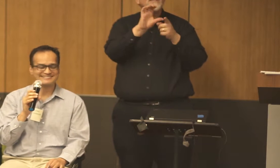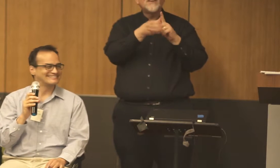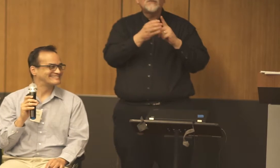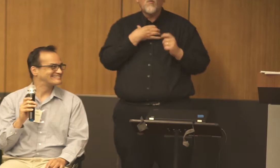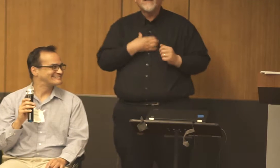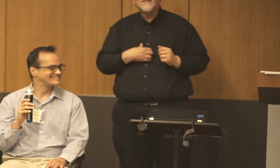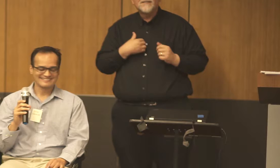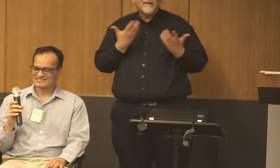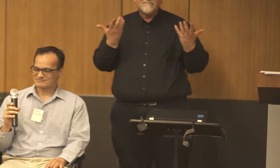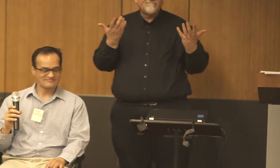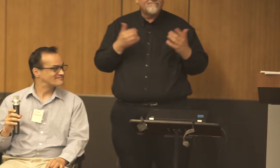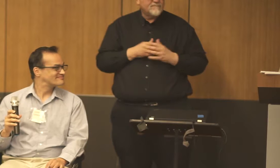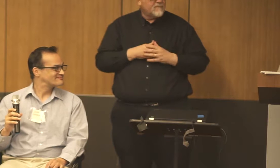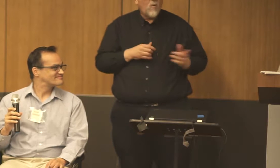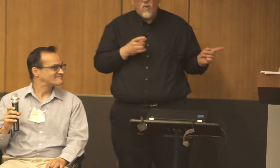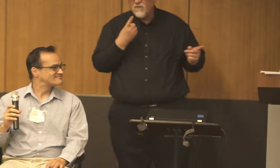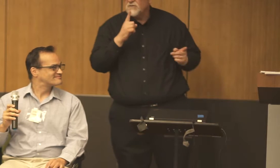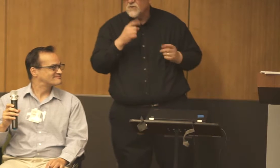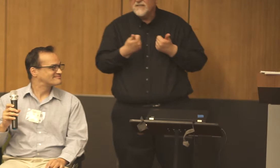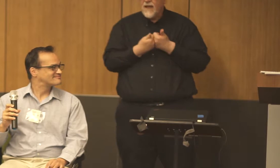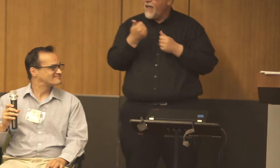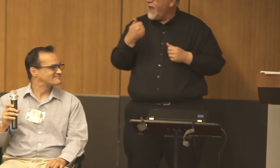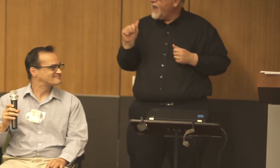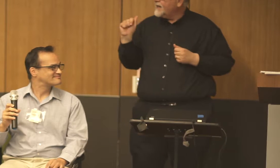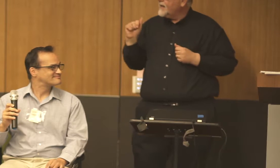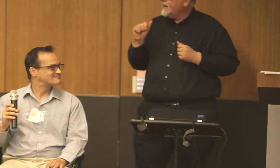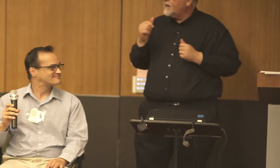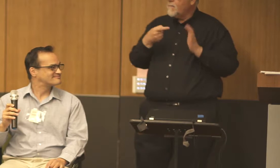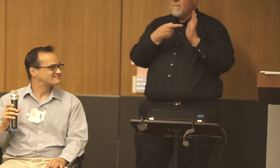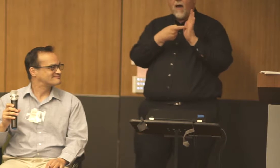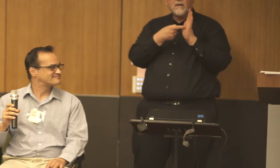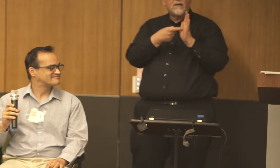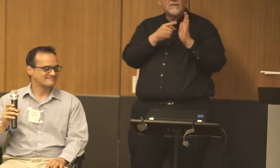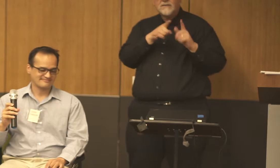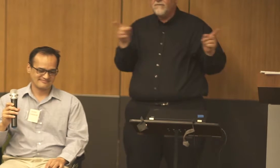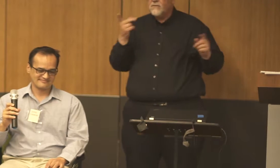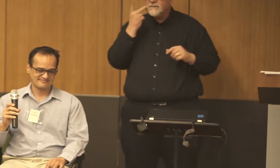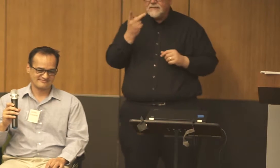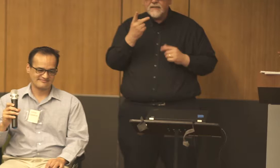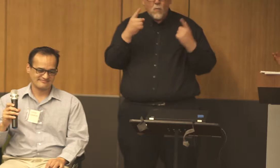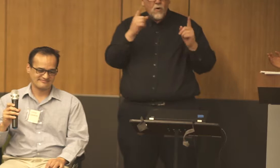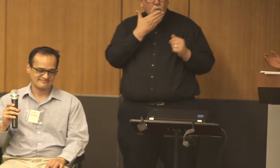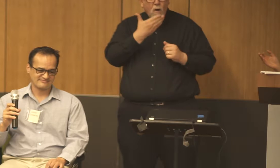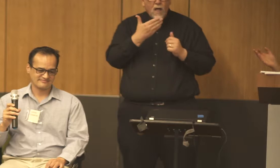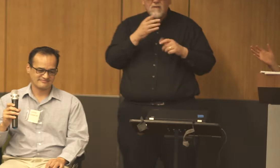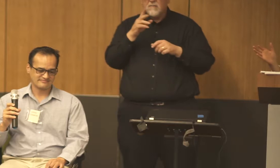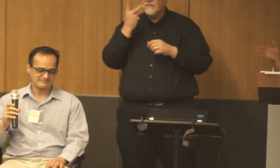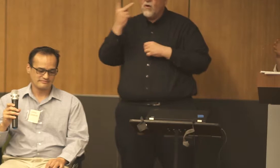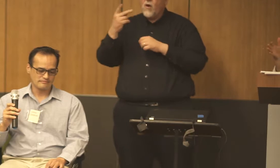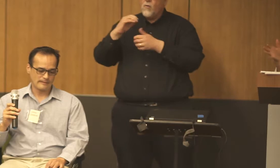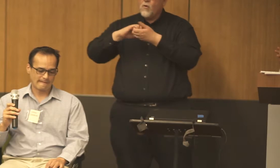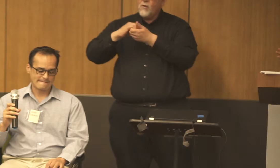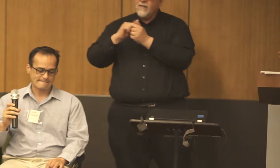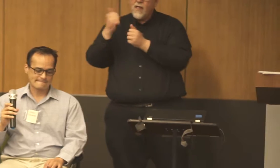be. Yeah, there's definitely challenges there. Are there any models that any of you have seen work really well, maybe with other agencies, or that